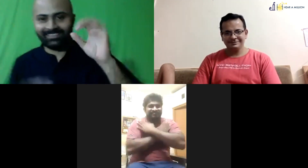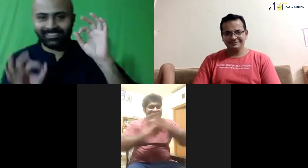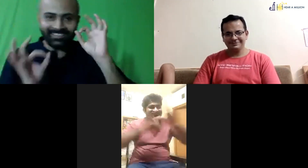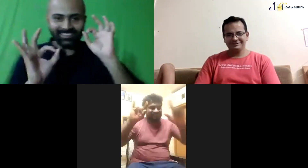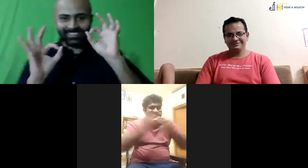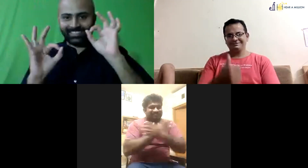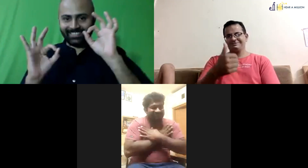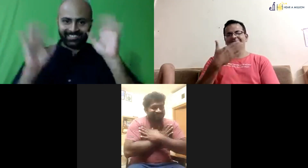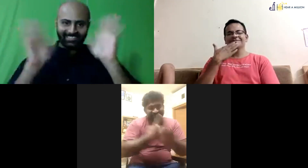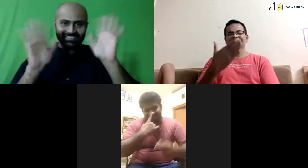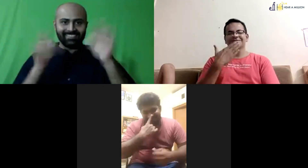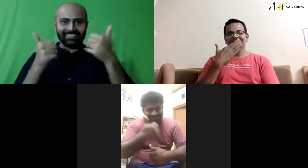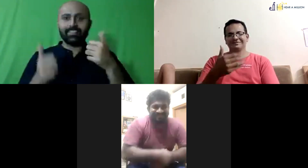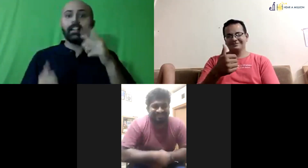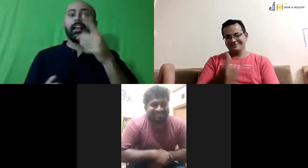thank you.